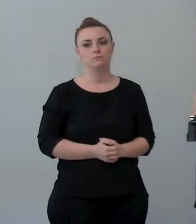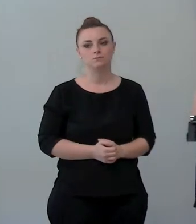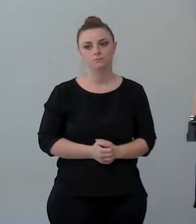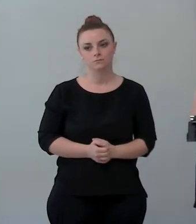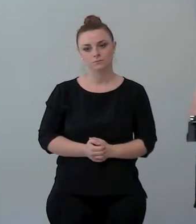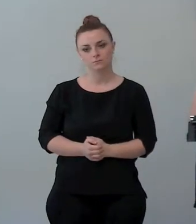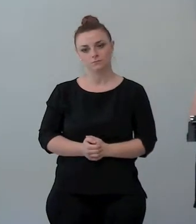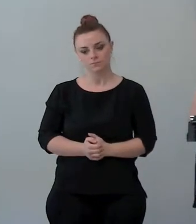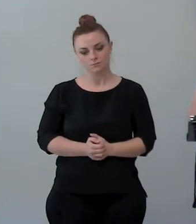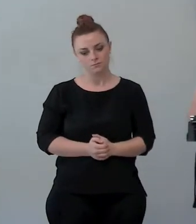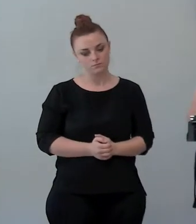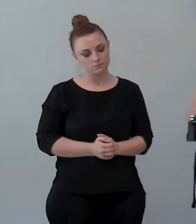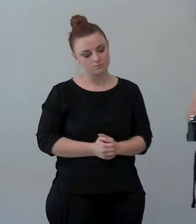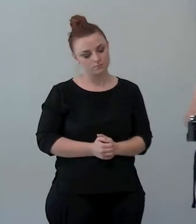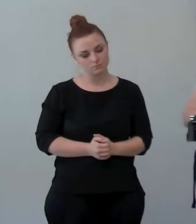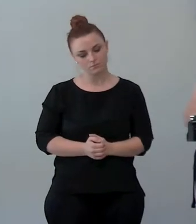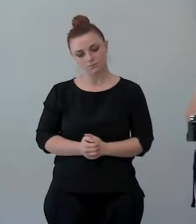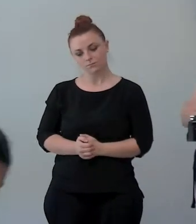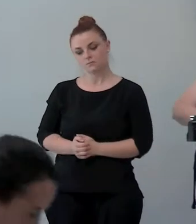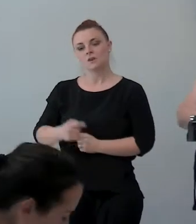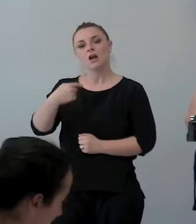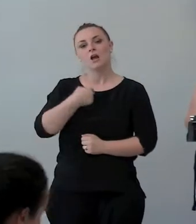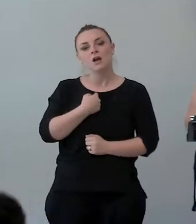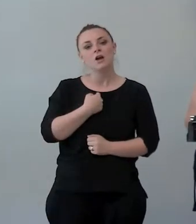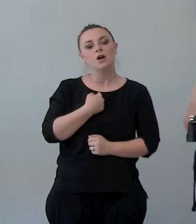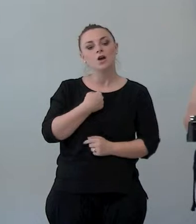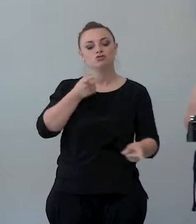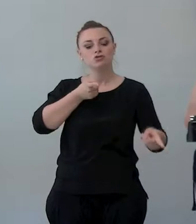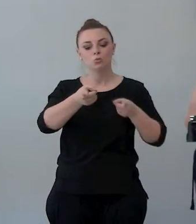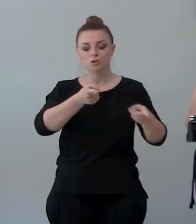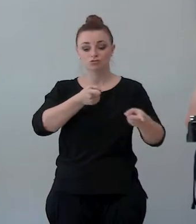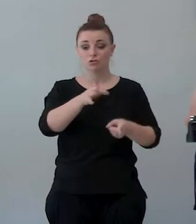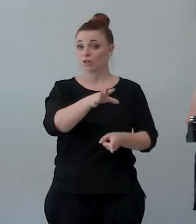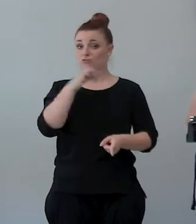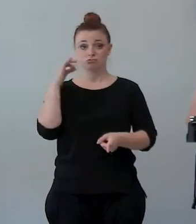I'm in right now? Anche se non ho scelto di essere in quella situazione.